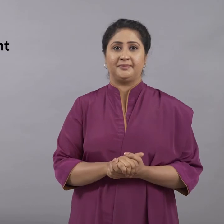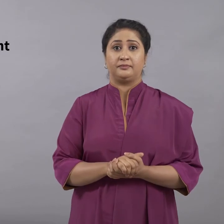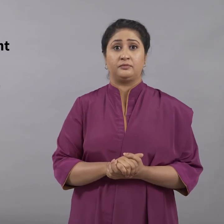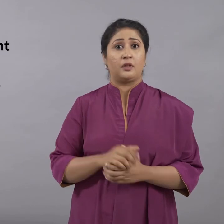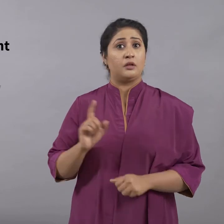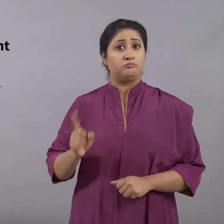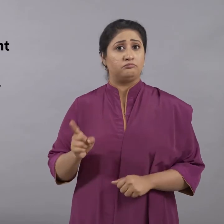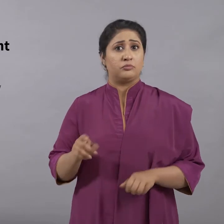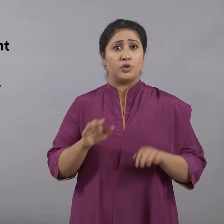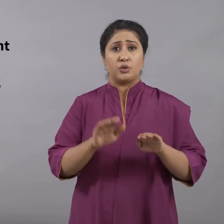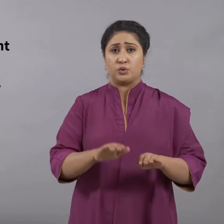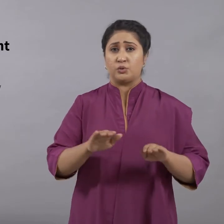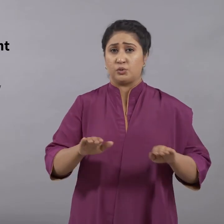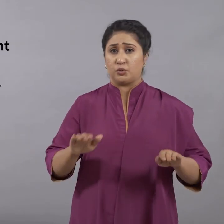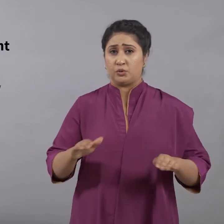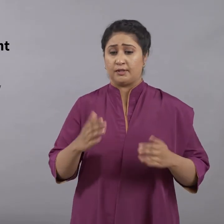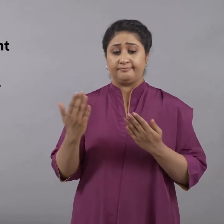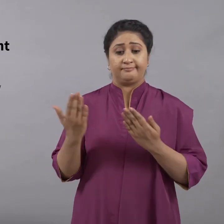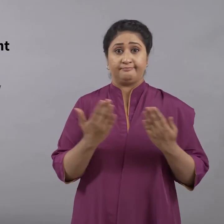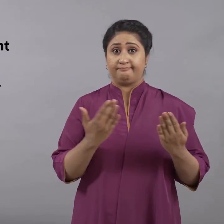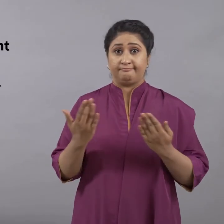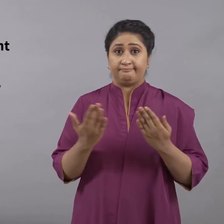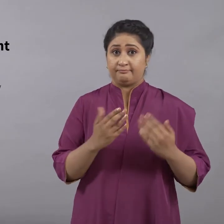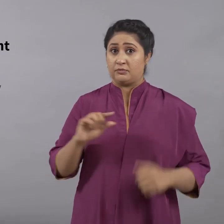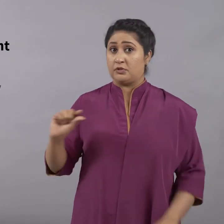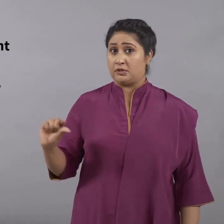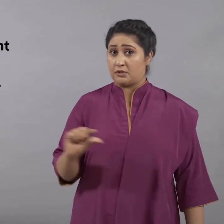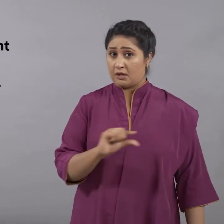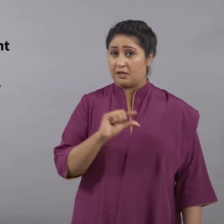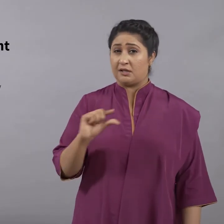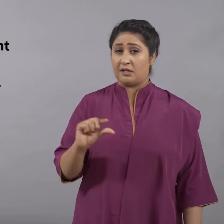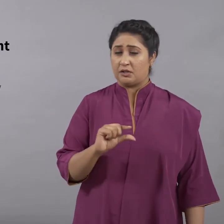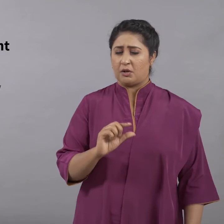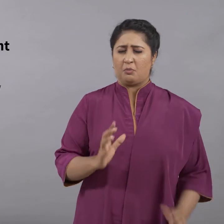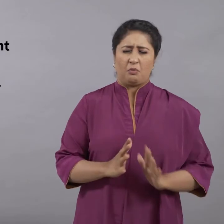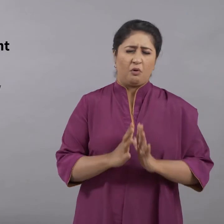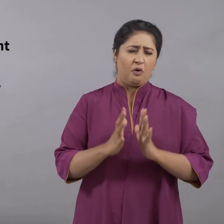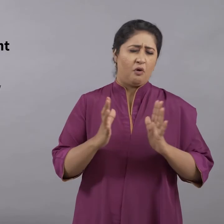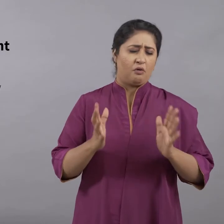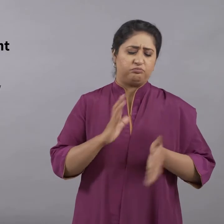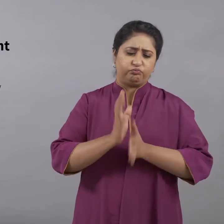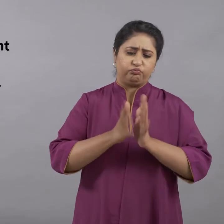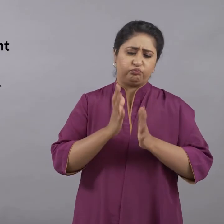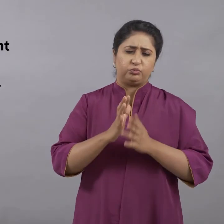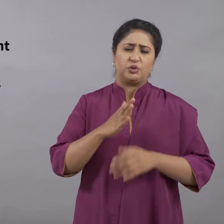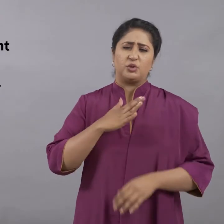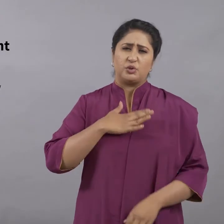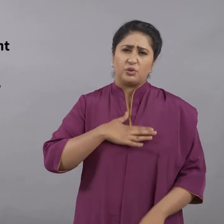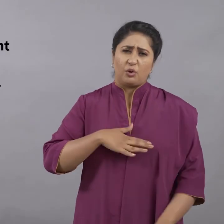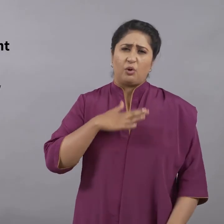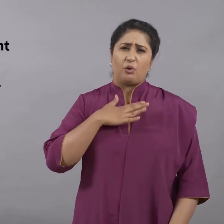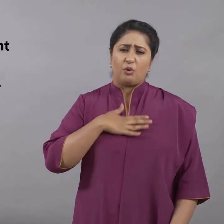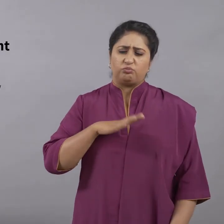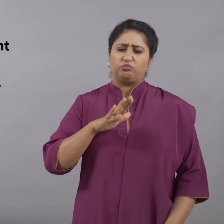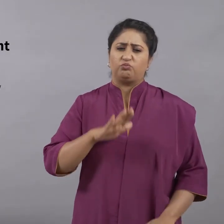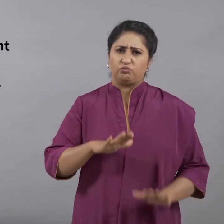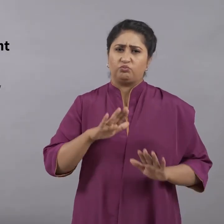If a student is reading sentences very slowly and stops between words for a long